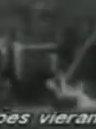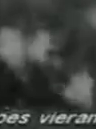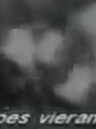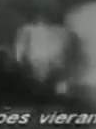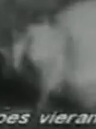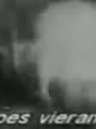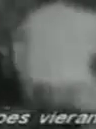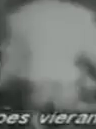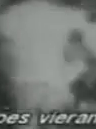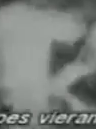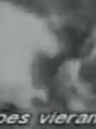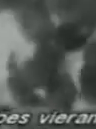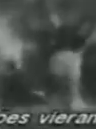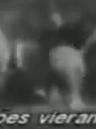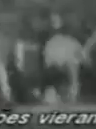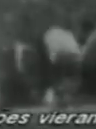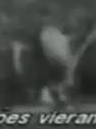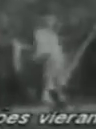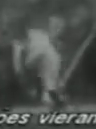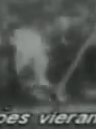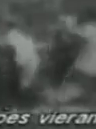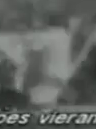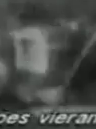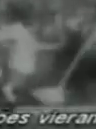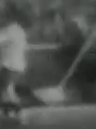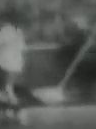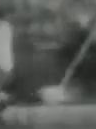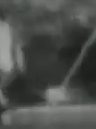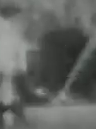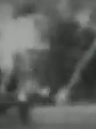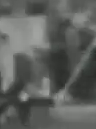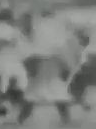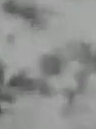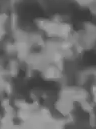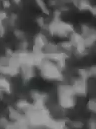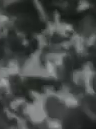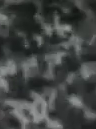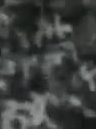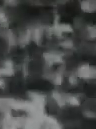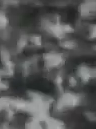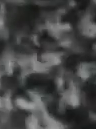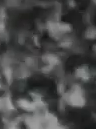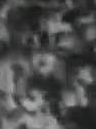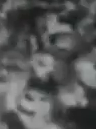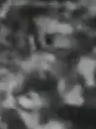The celebrations, however, started with this equalizer for Uruguay.